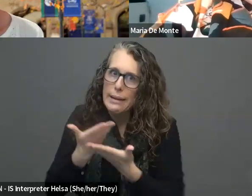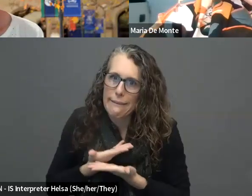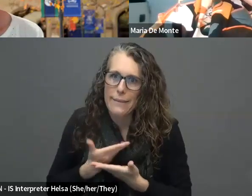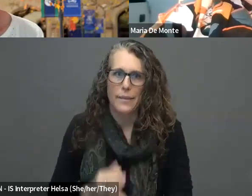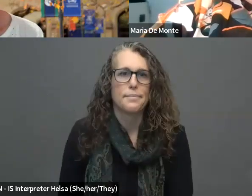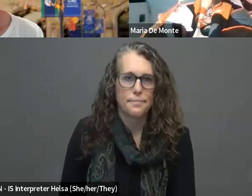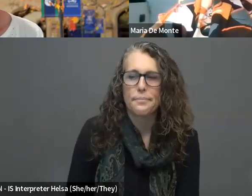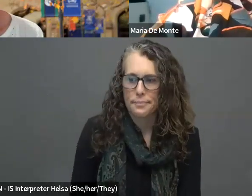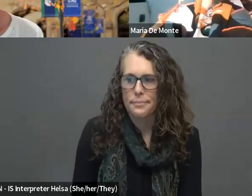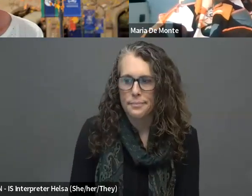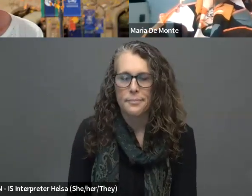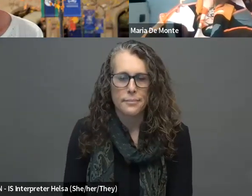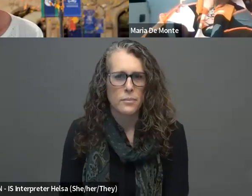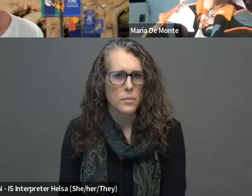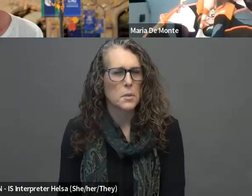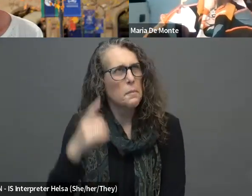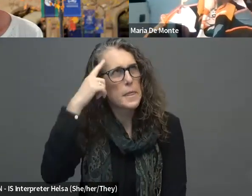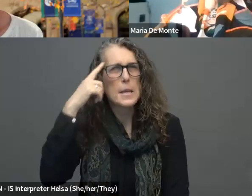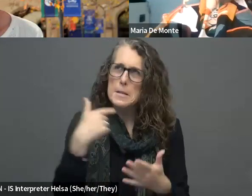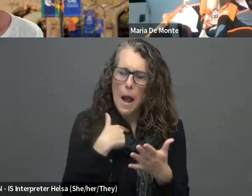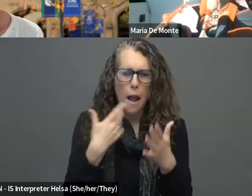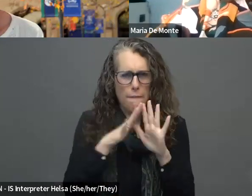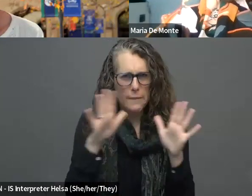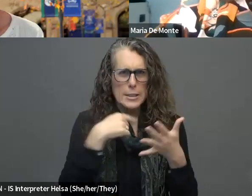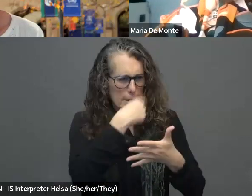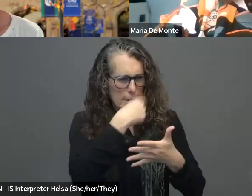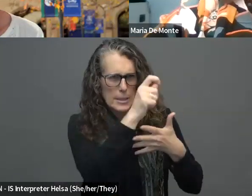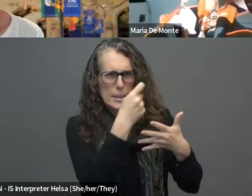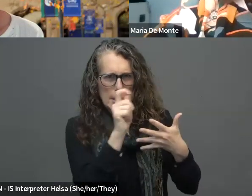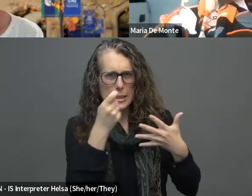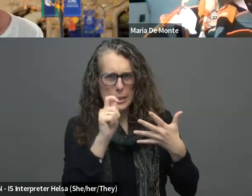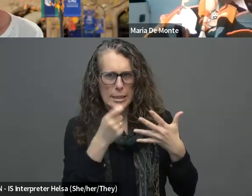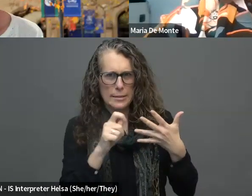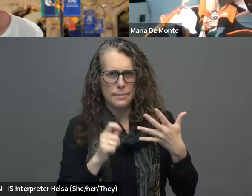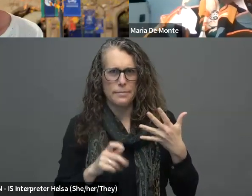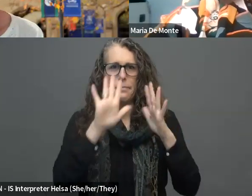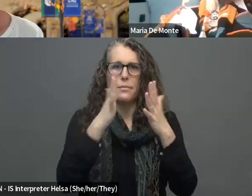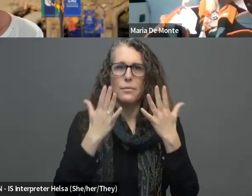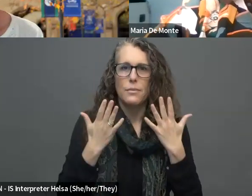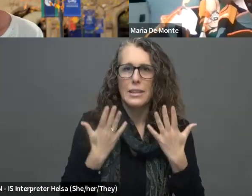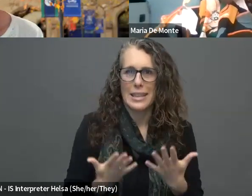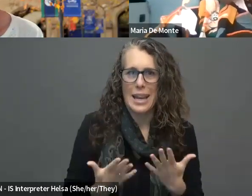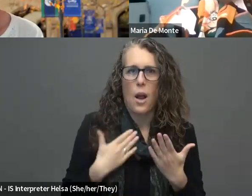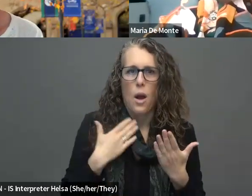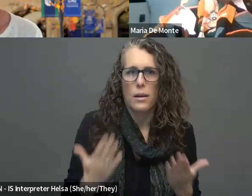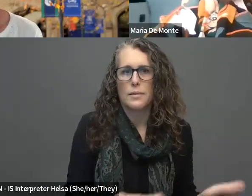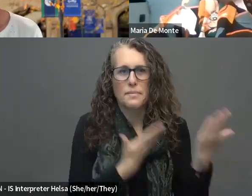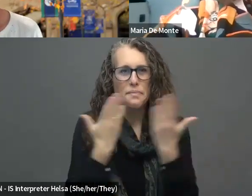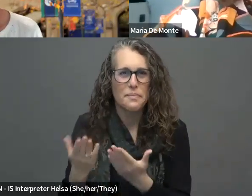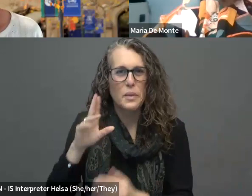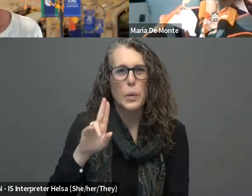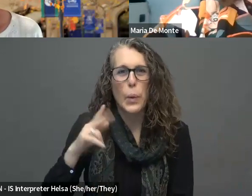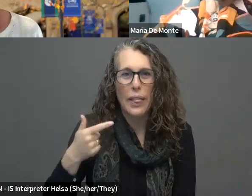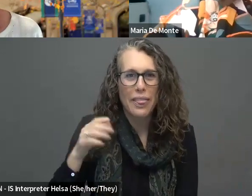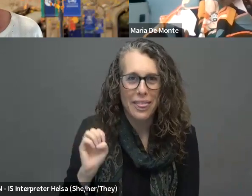So I guess I have said most of it. So I will leave the table to Ute Knosch